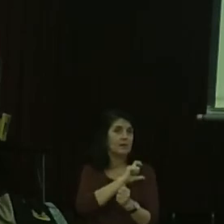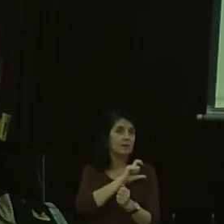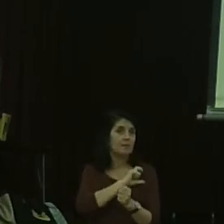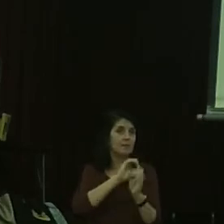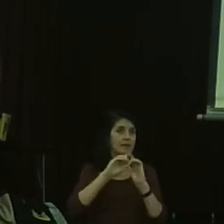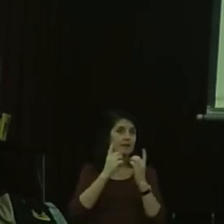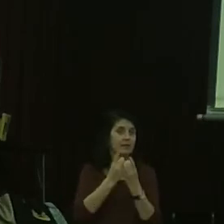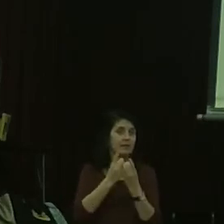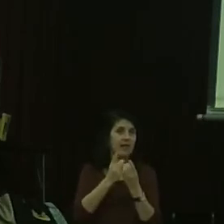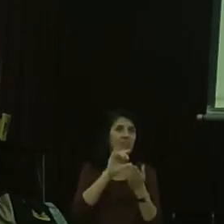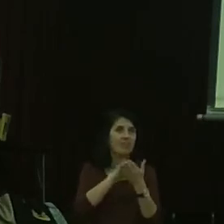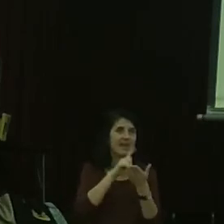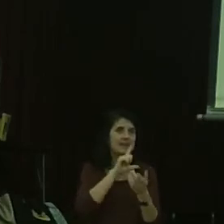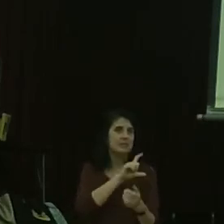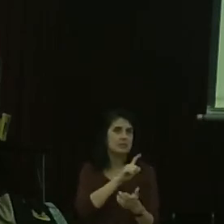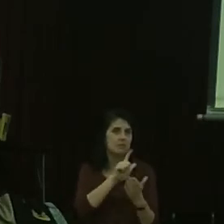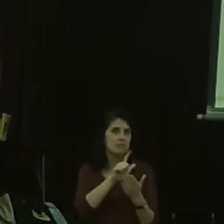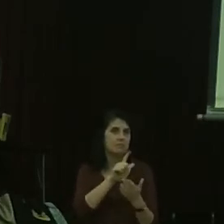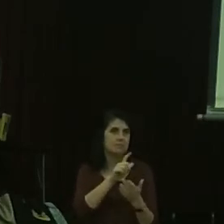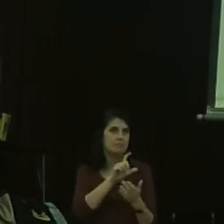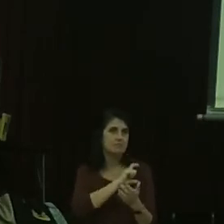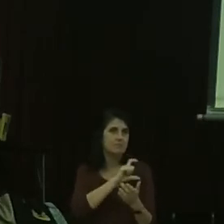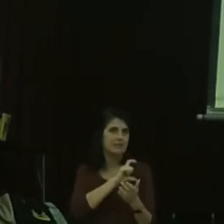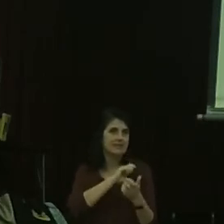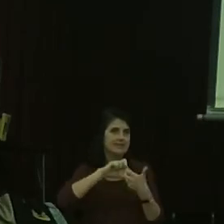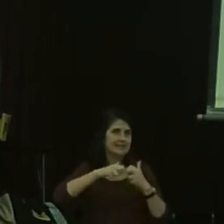That's an enforcement issue.